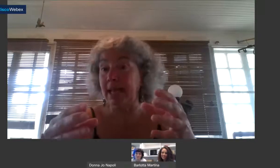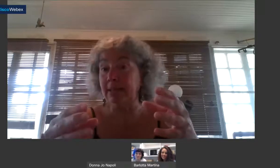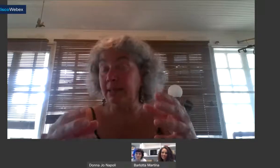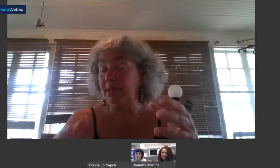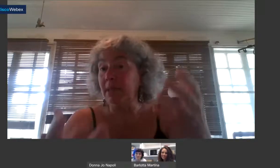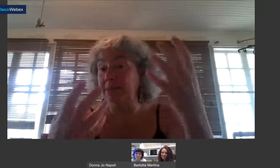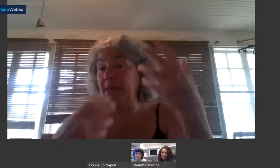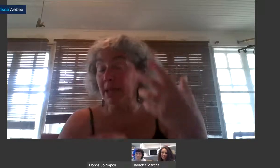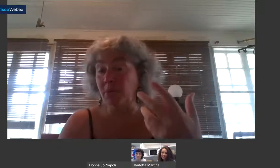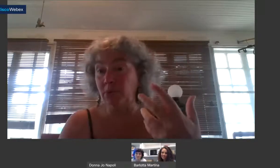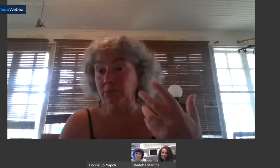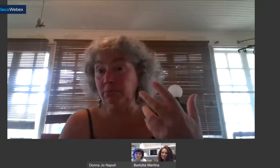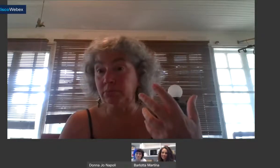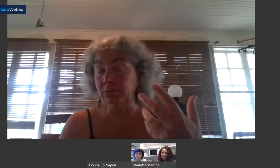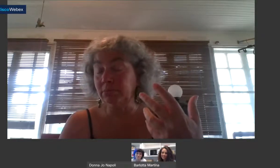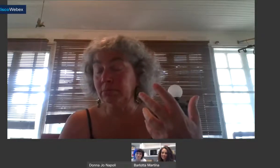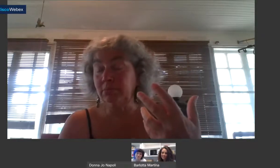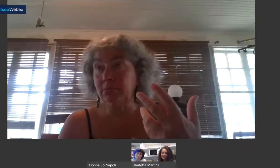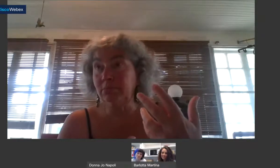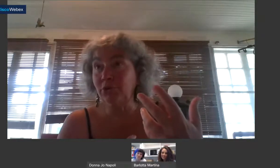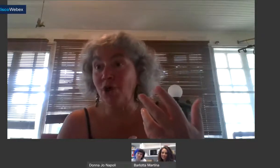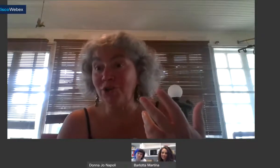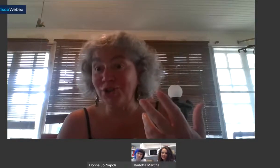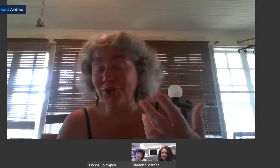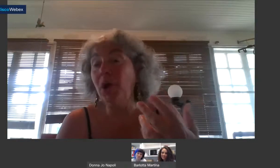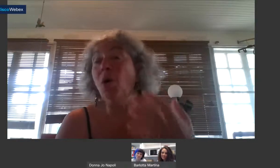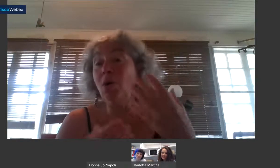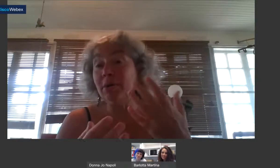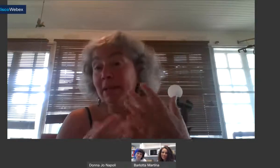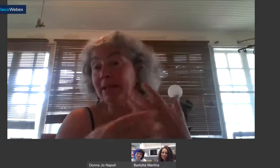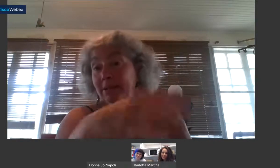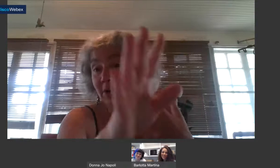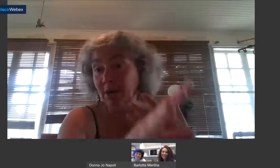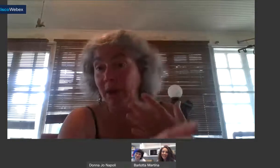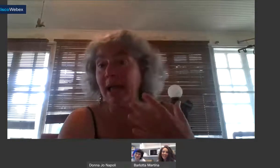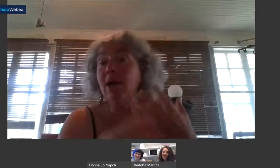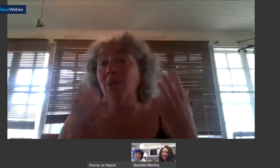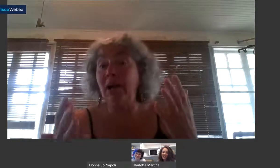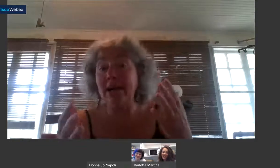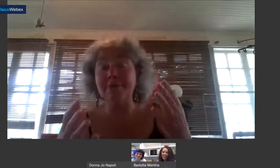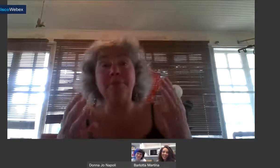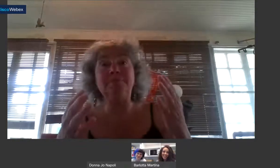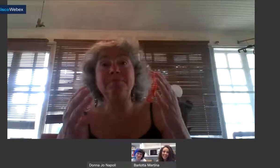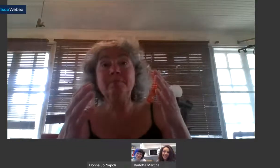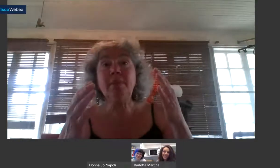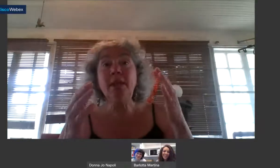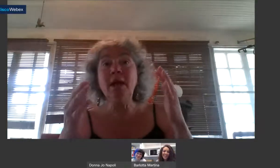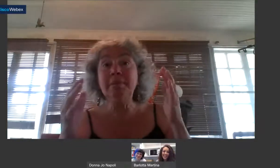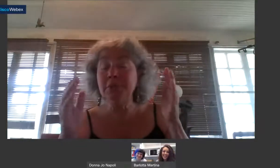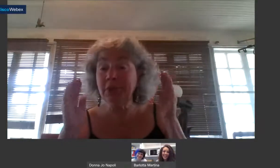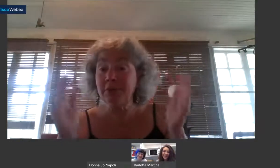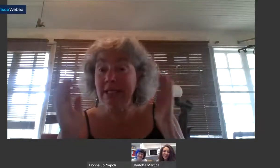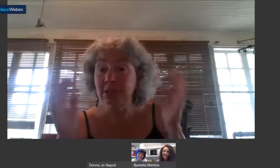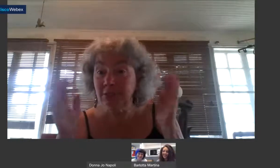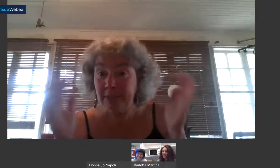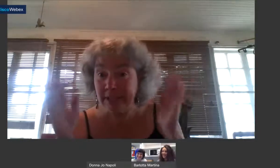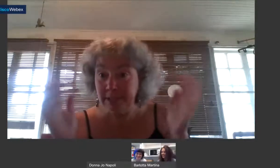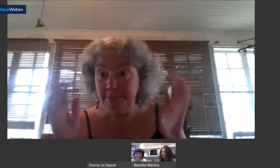then maybe they won't cross you, or maybe they'll run away, whatever. So these are really